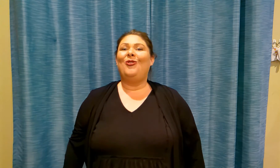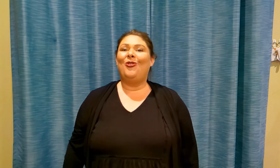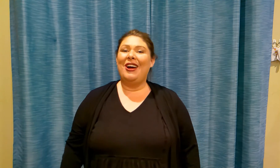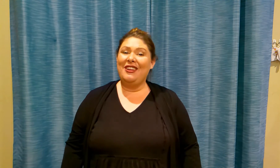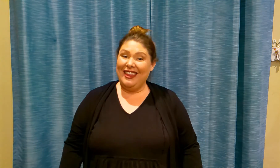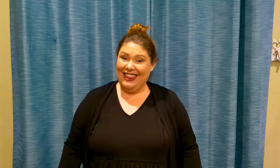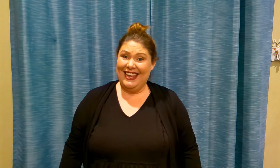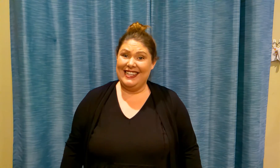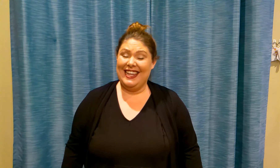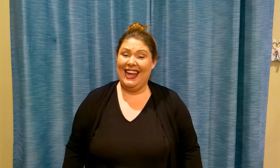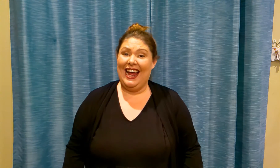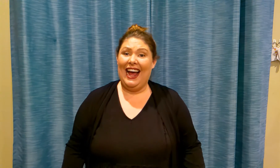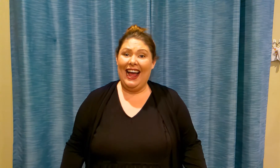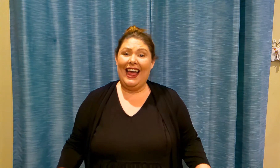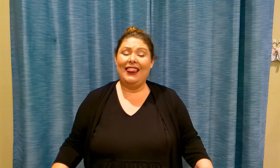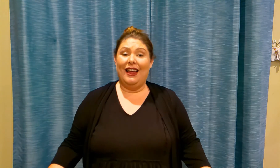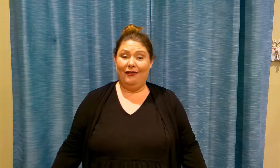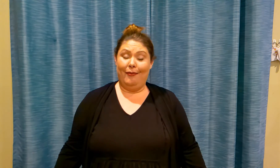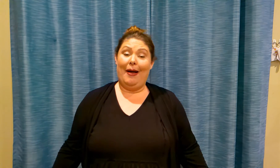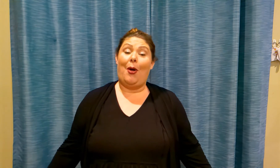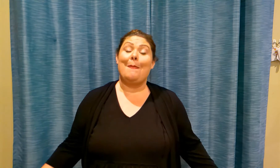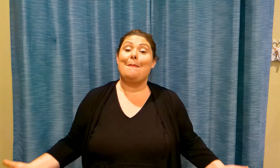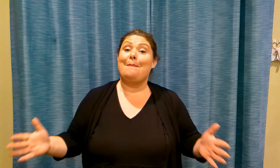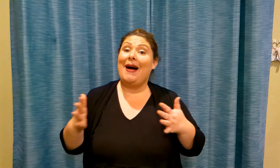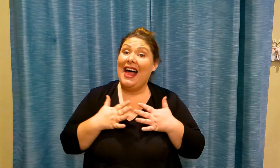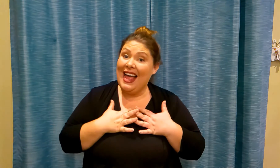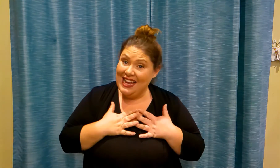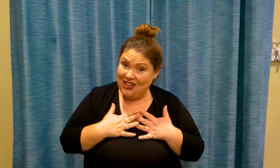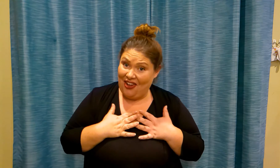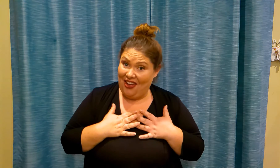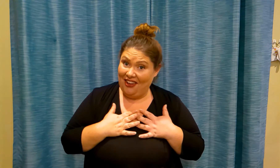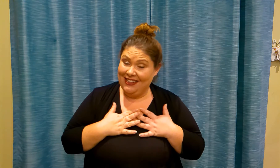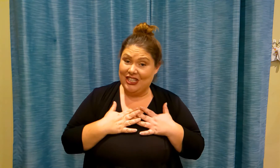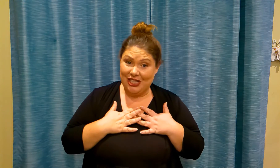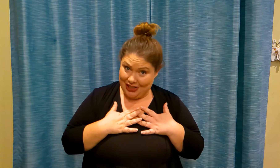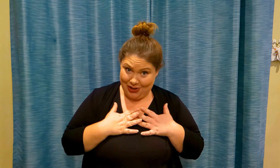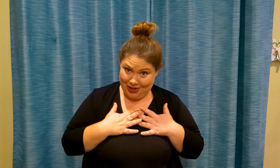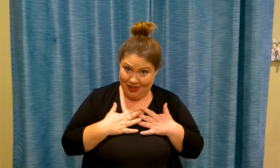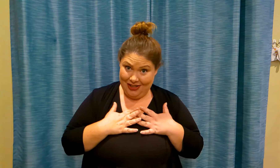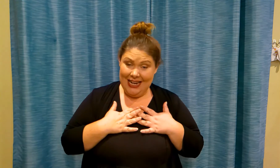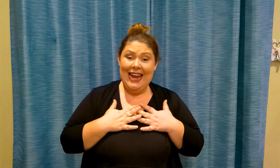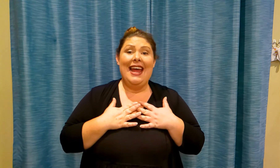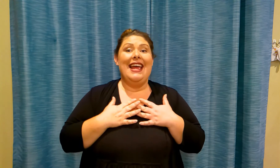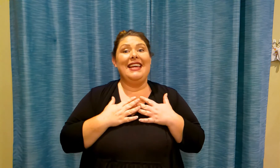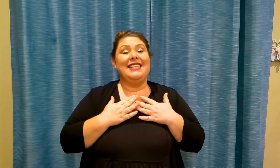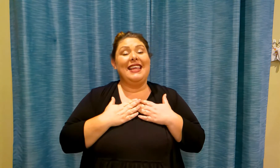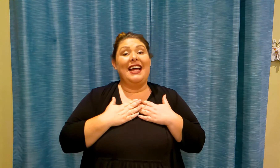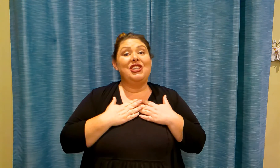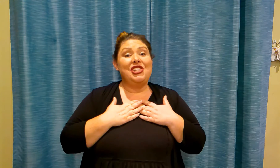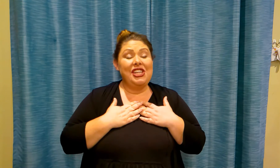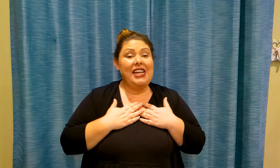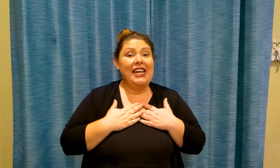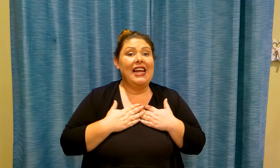Now, one of the things that I love about my dog, Ginger, is that she